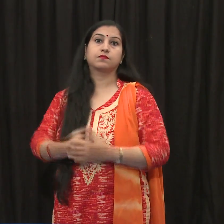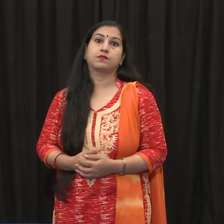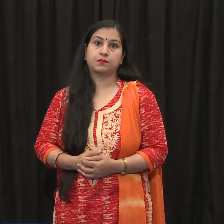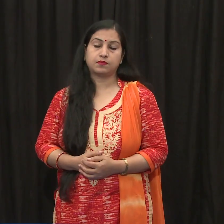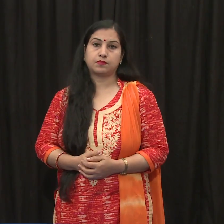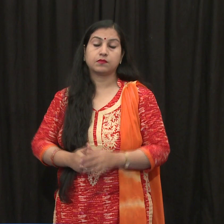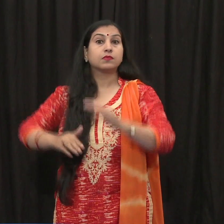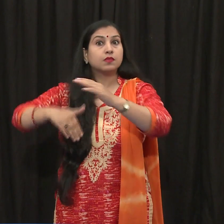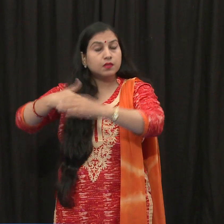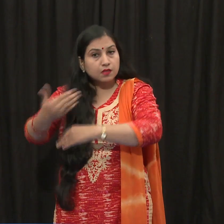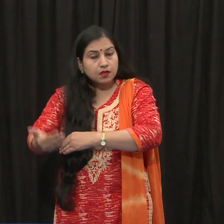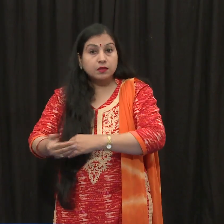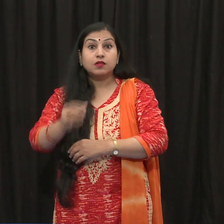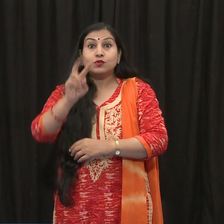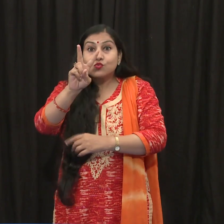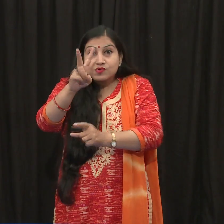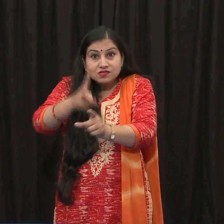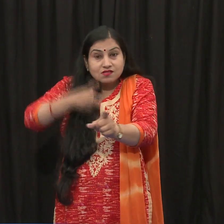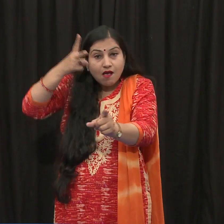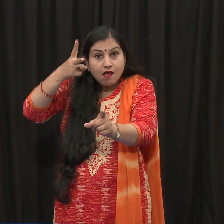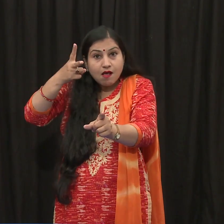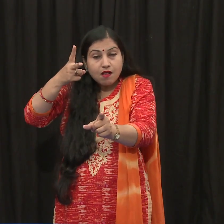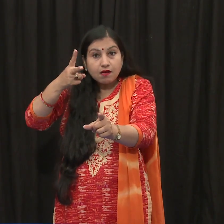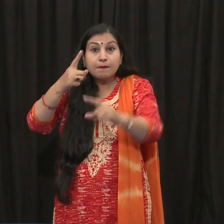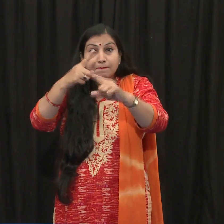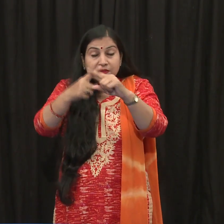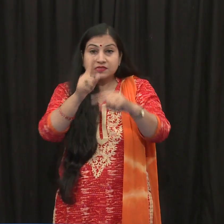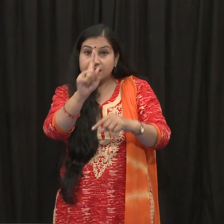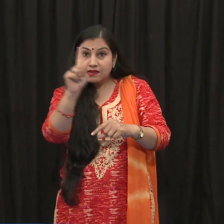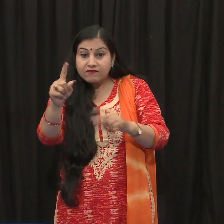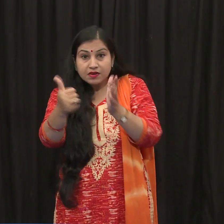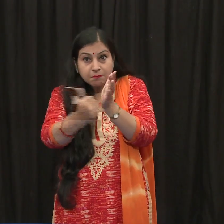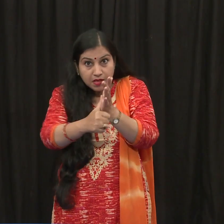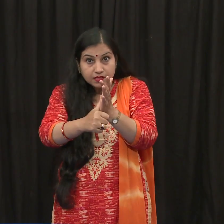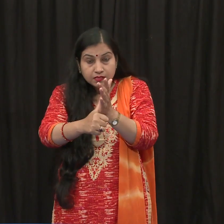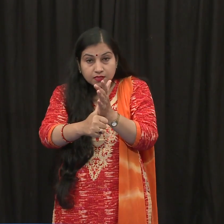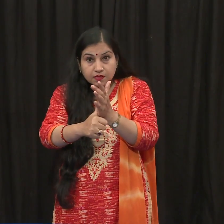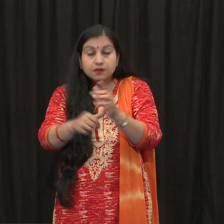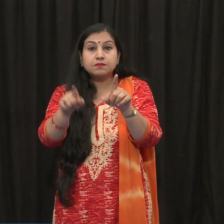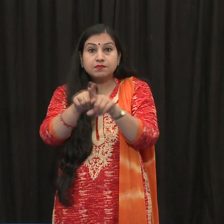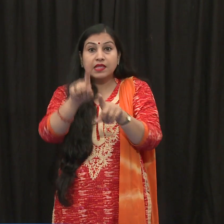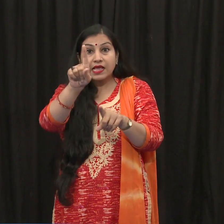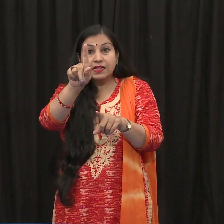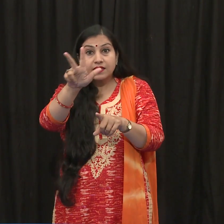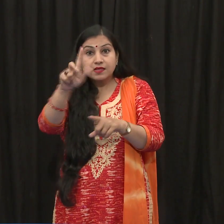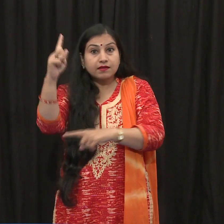And took 2 years, 11 months and 18 days to complete